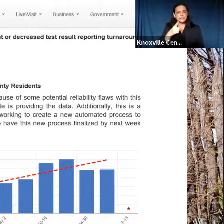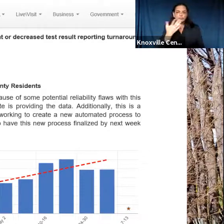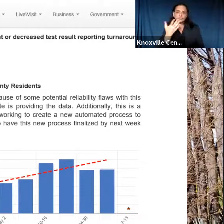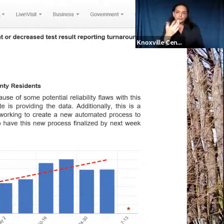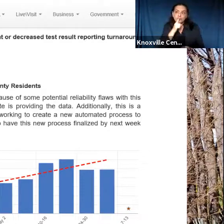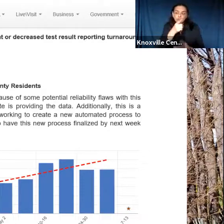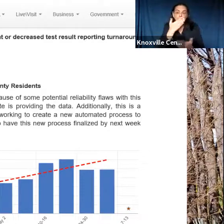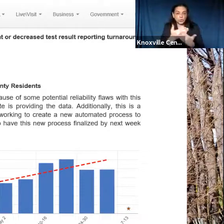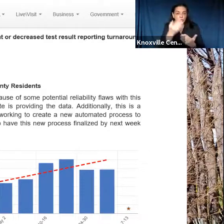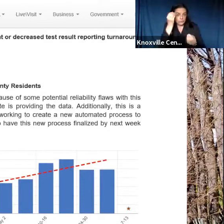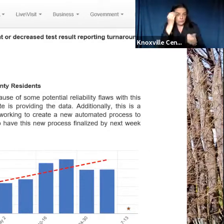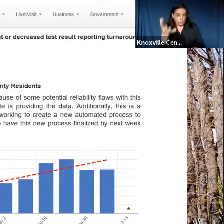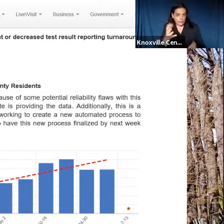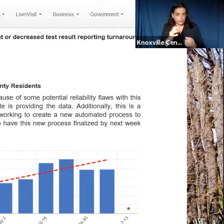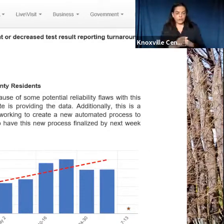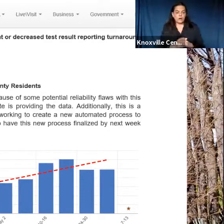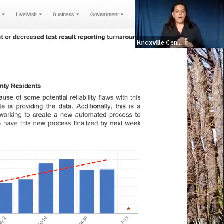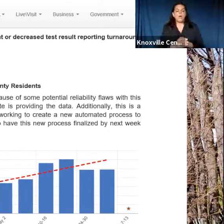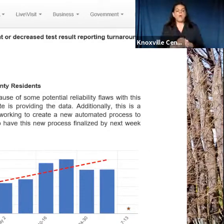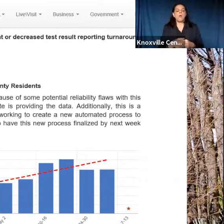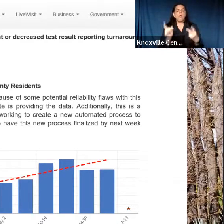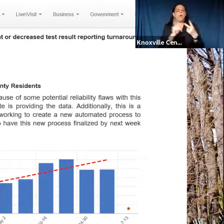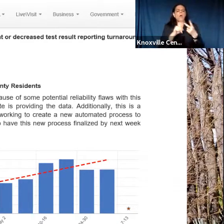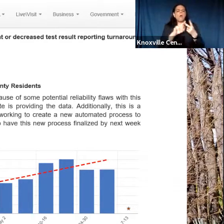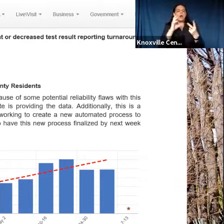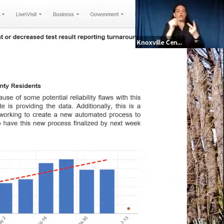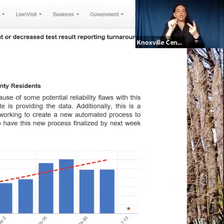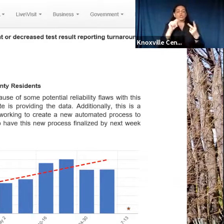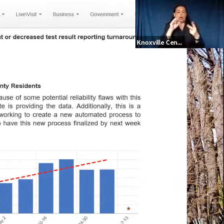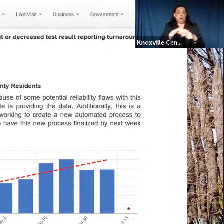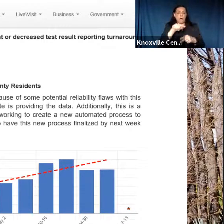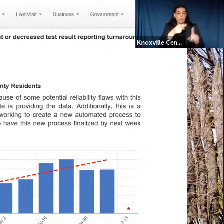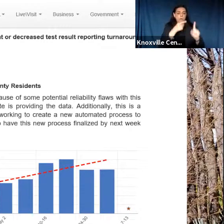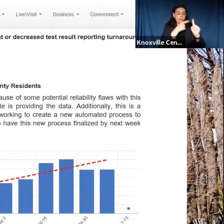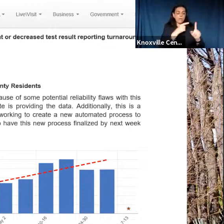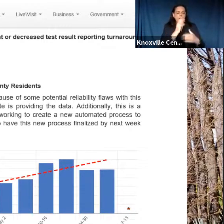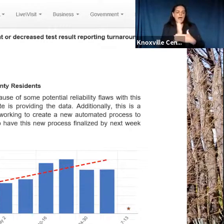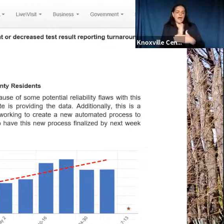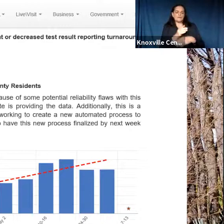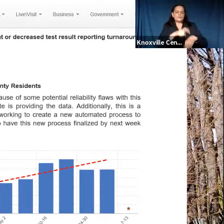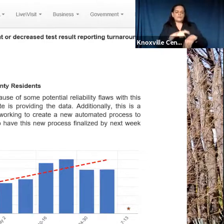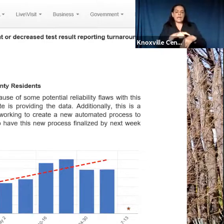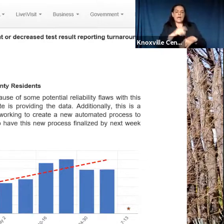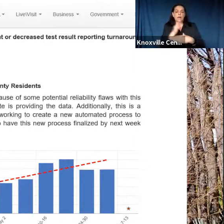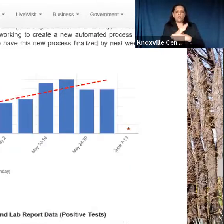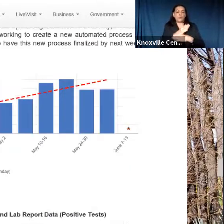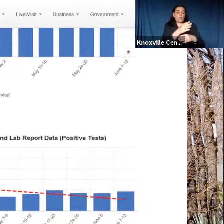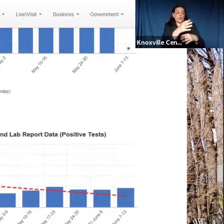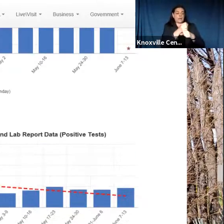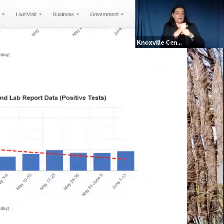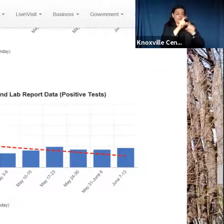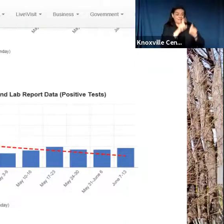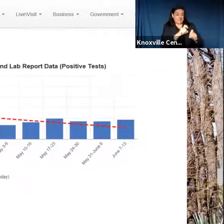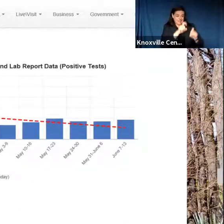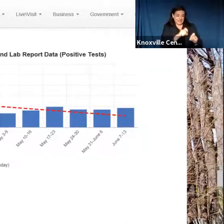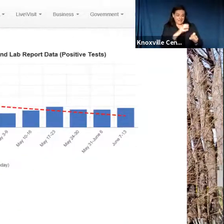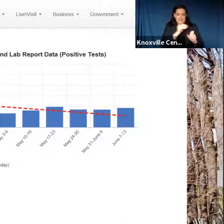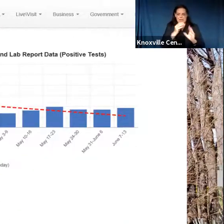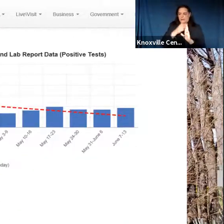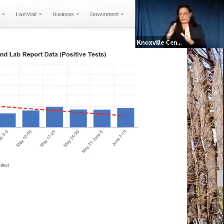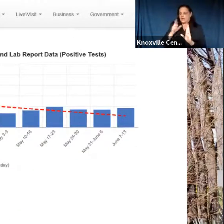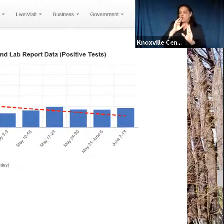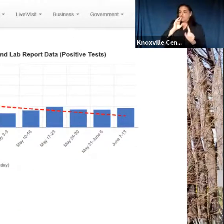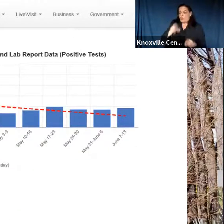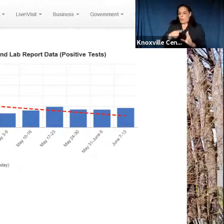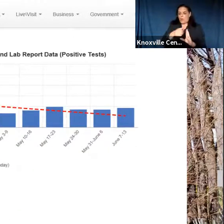In regard to the second chart on this benchmark, the average time between specimen collection and lab report data, the time frame did